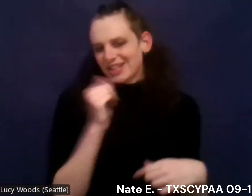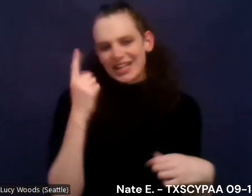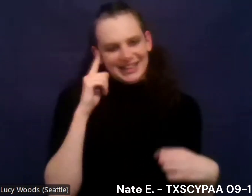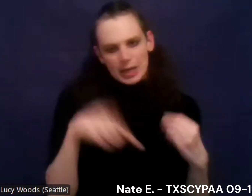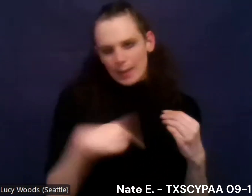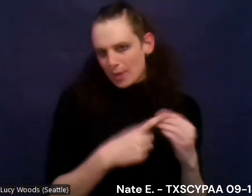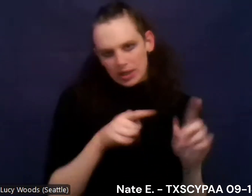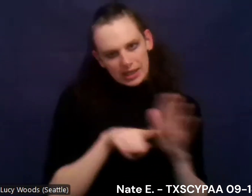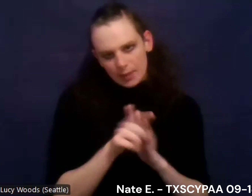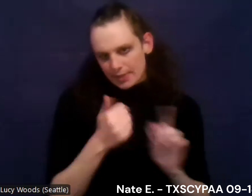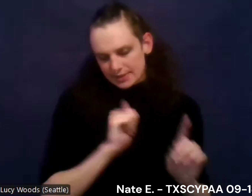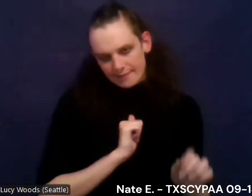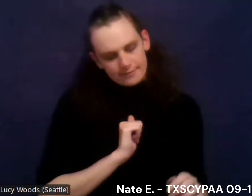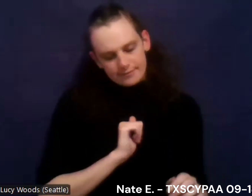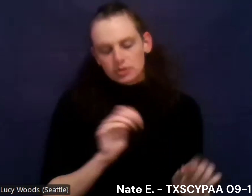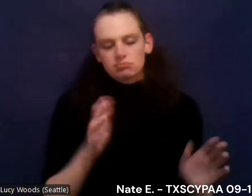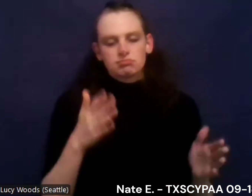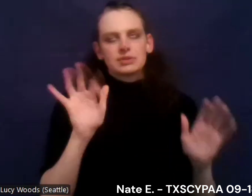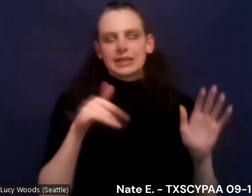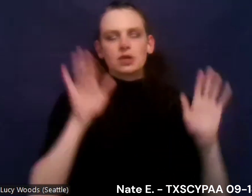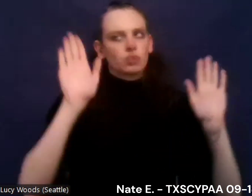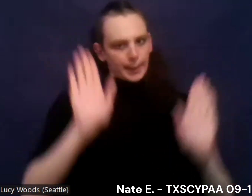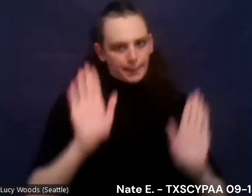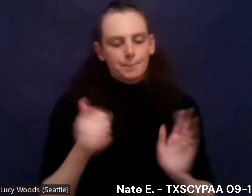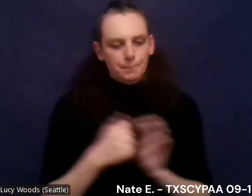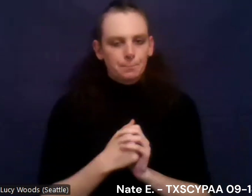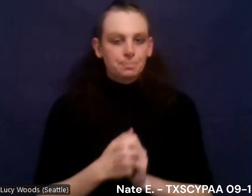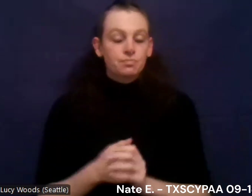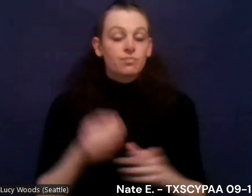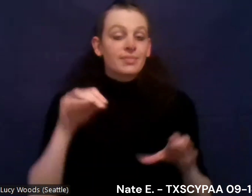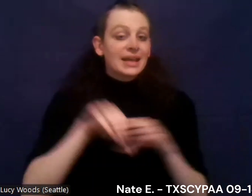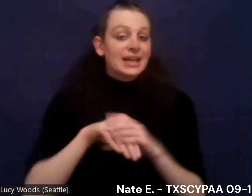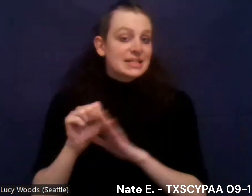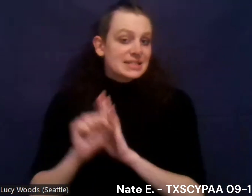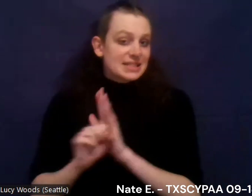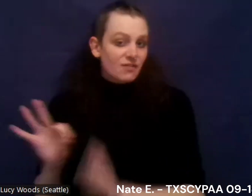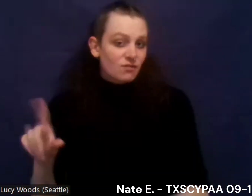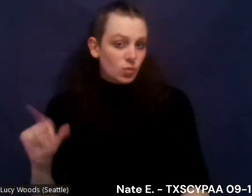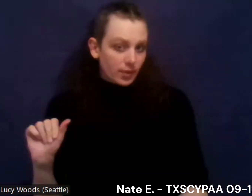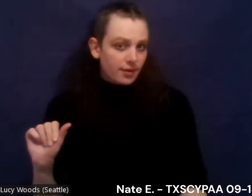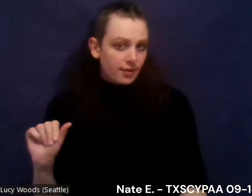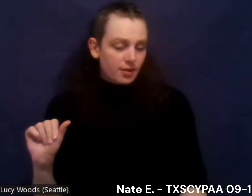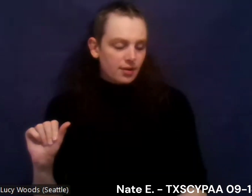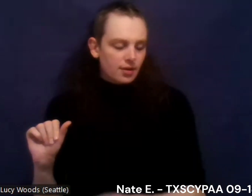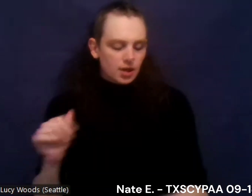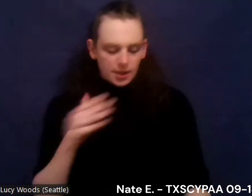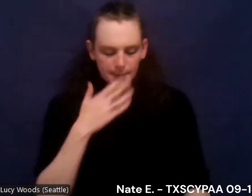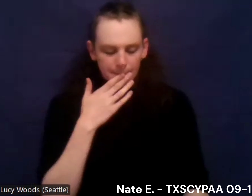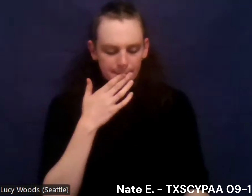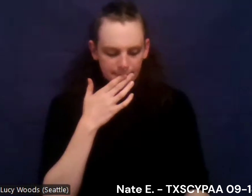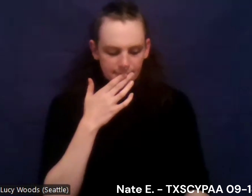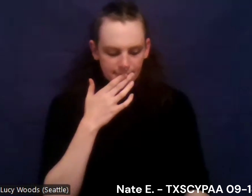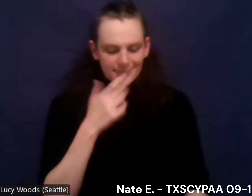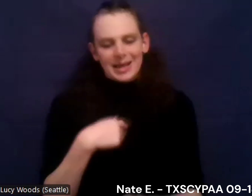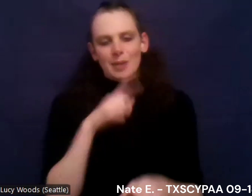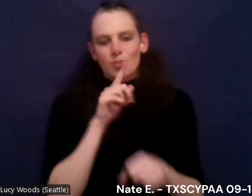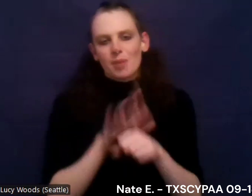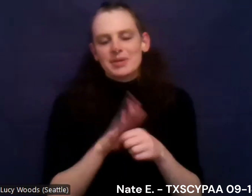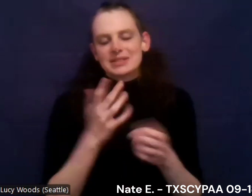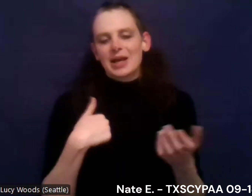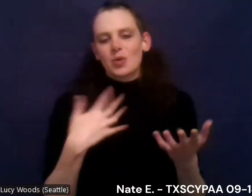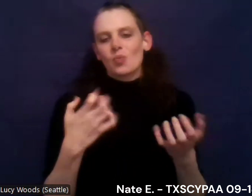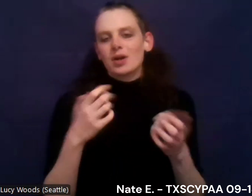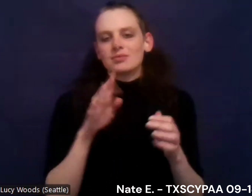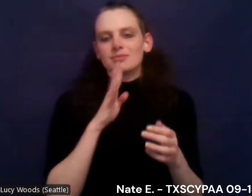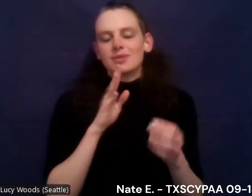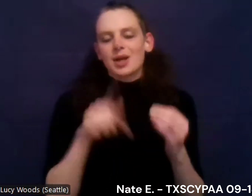Um, but no, in Florida, I guess what I'll say just to like kind of, I promised I would talk about my relapses, by the way. People